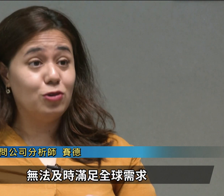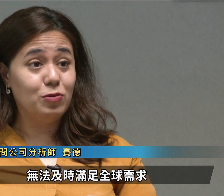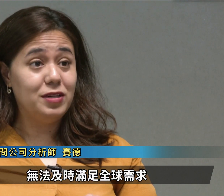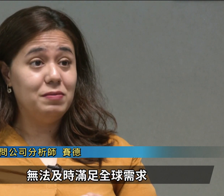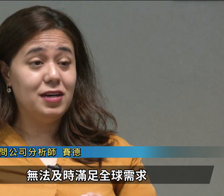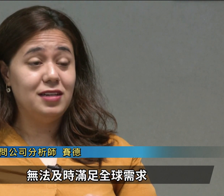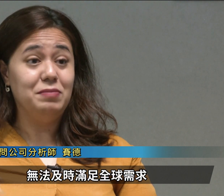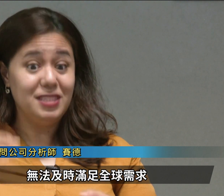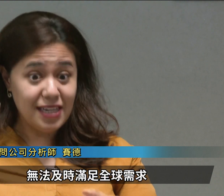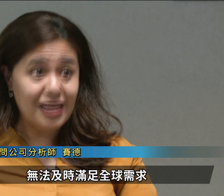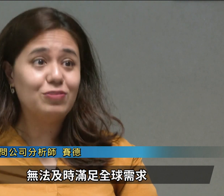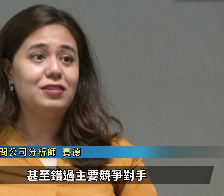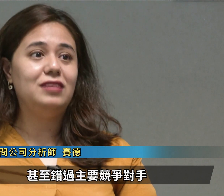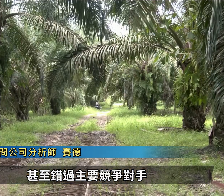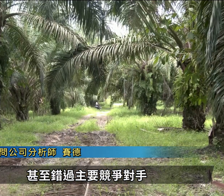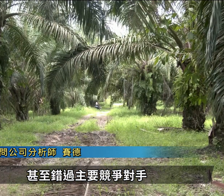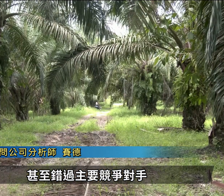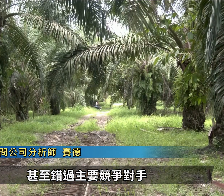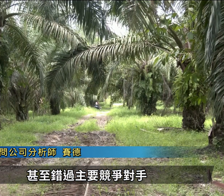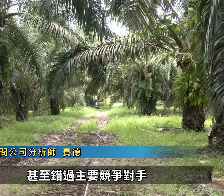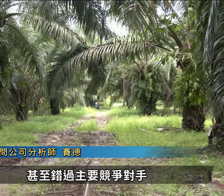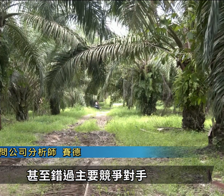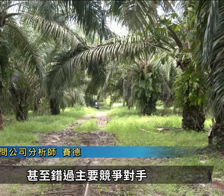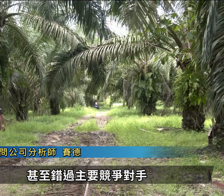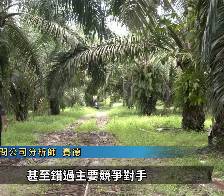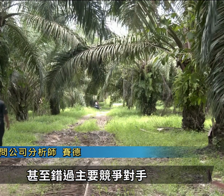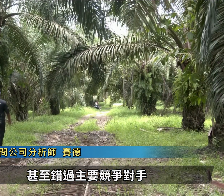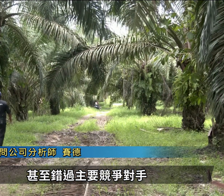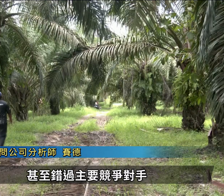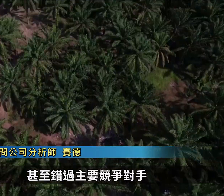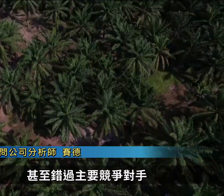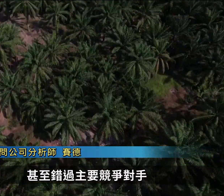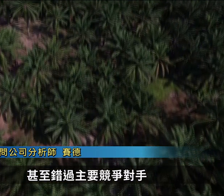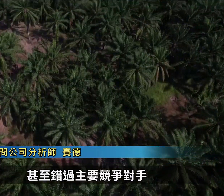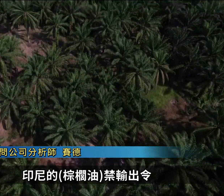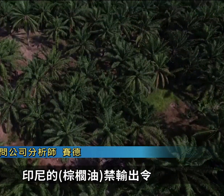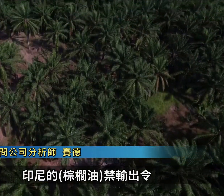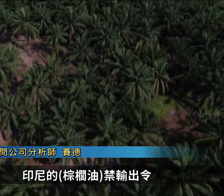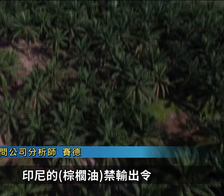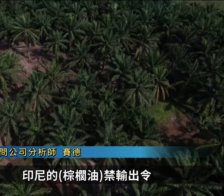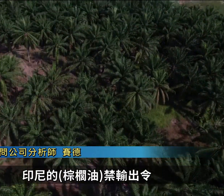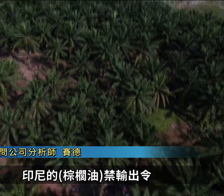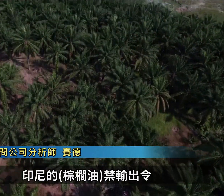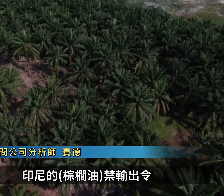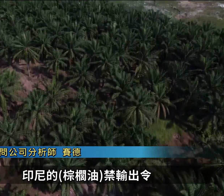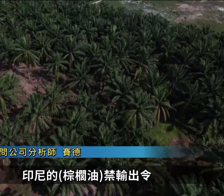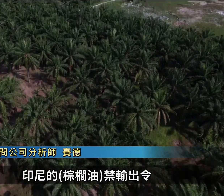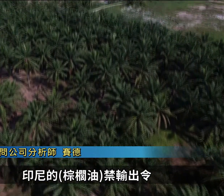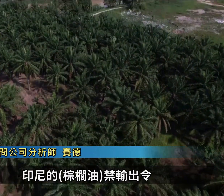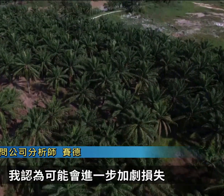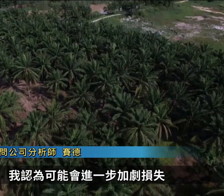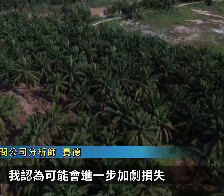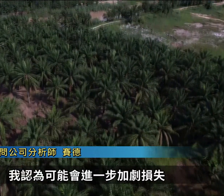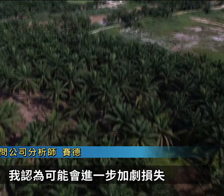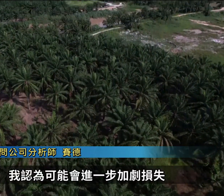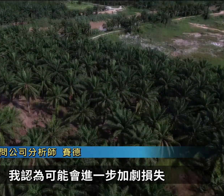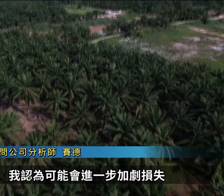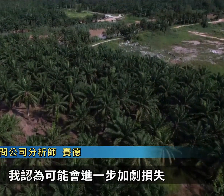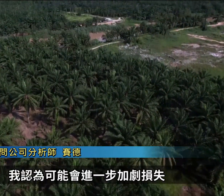global demand, missing out even on you know the export ban that Indonesia has, I think this could exacerbate even further